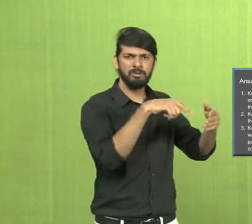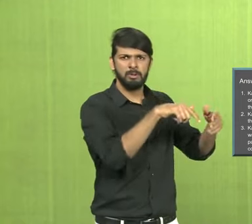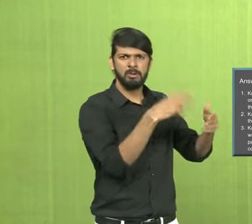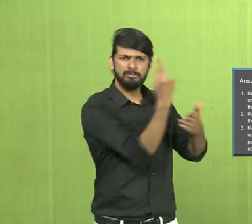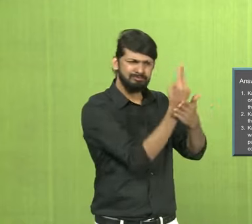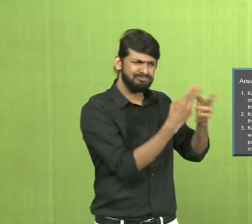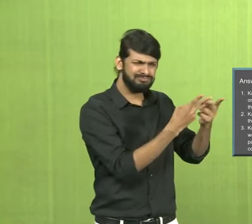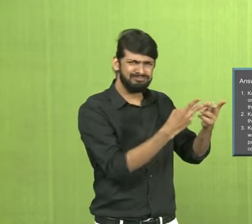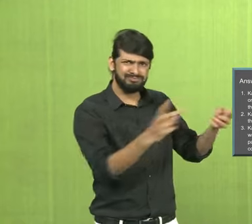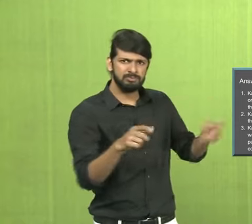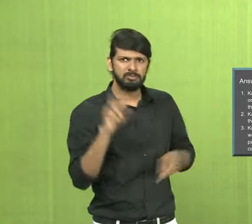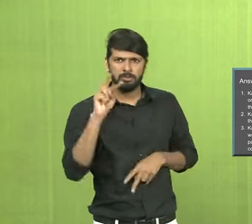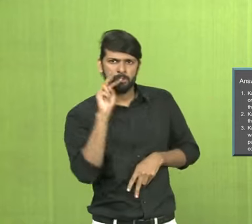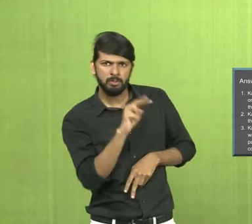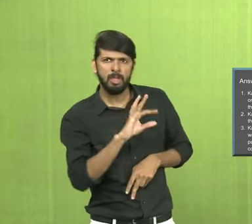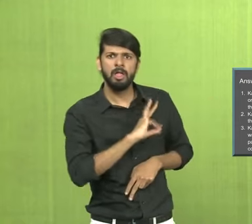famous Kali temple.